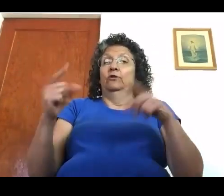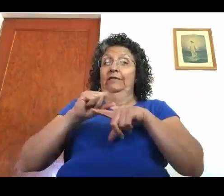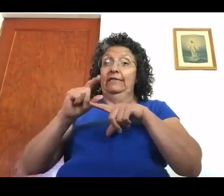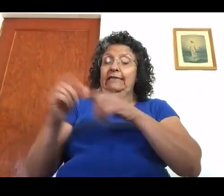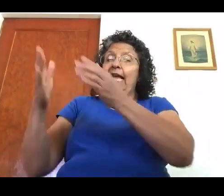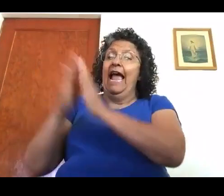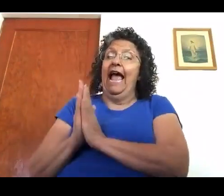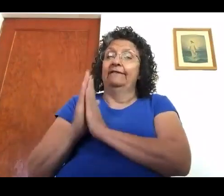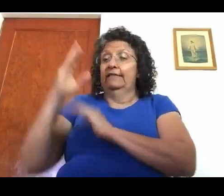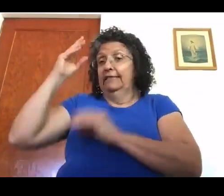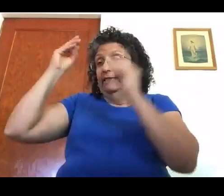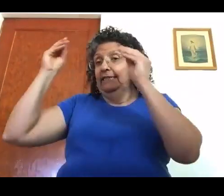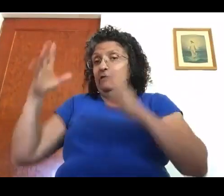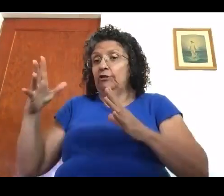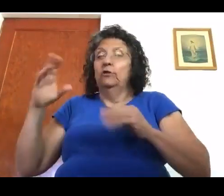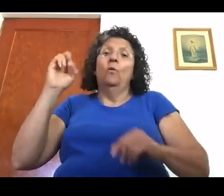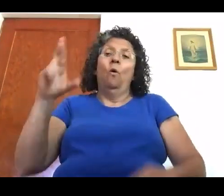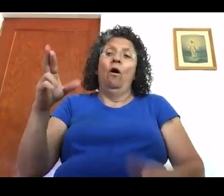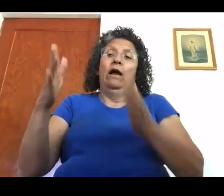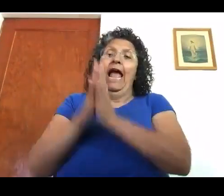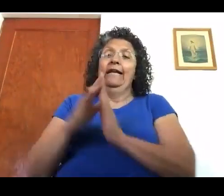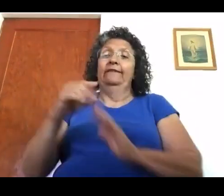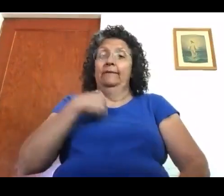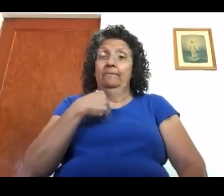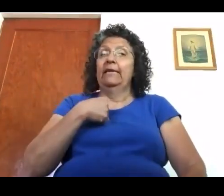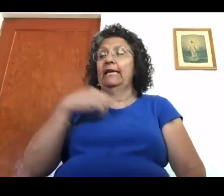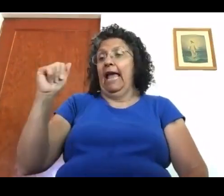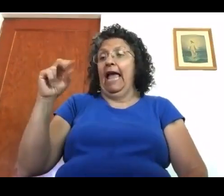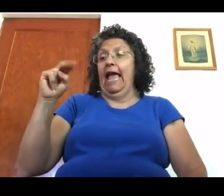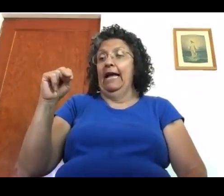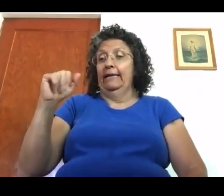may ask me and we can get you a copy.